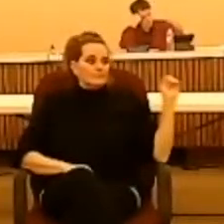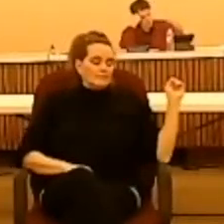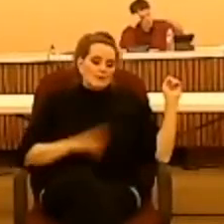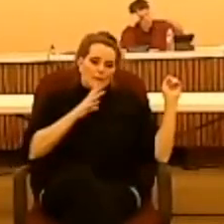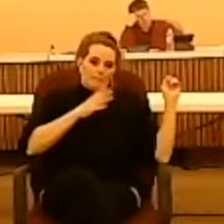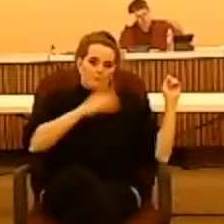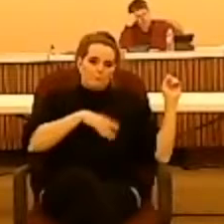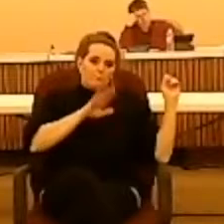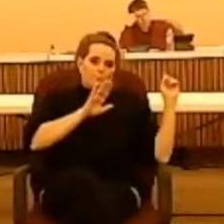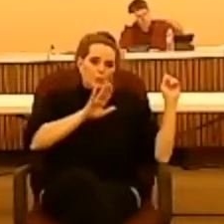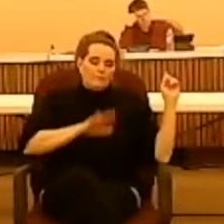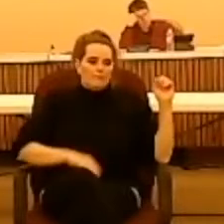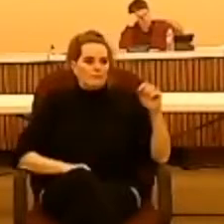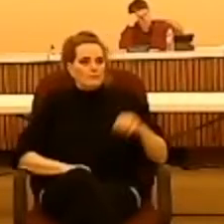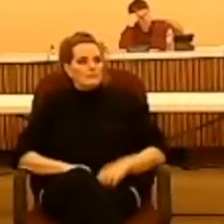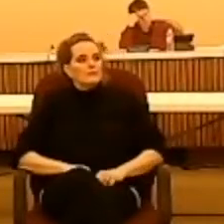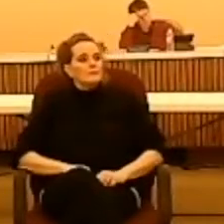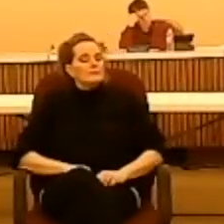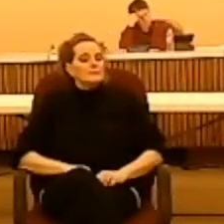Any further discussion?